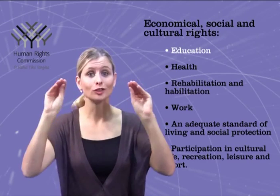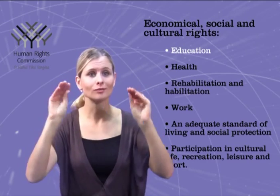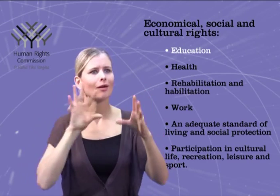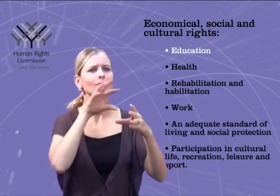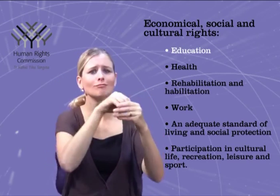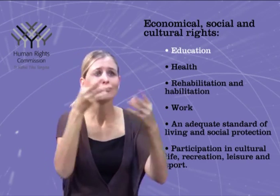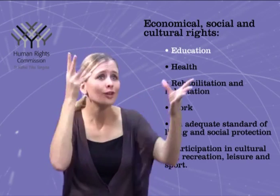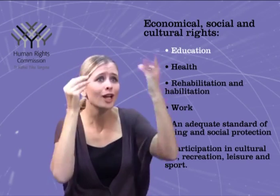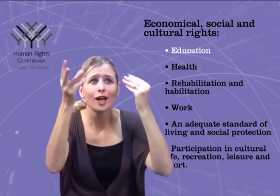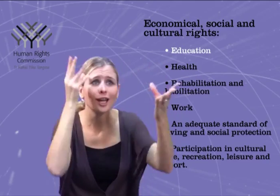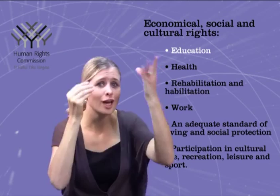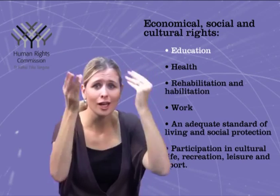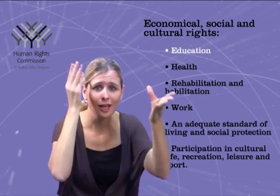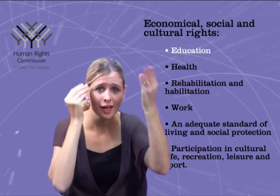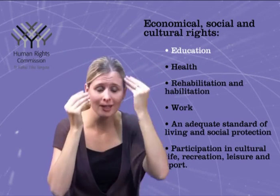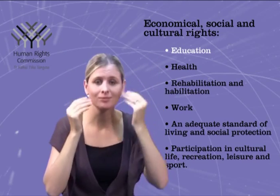access to education,